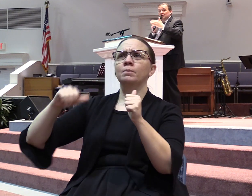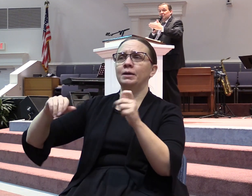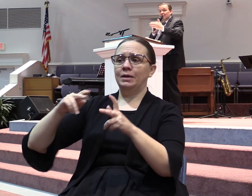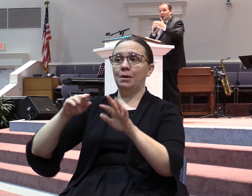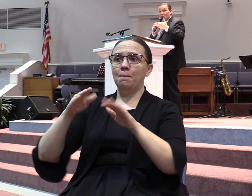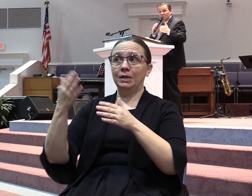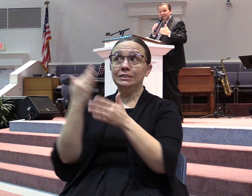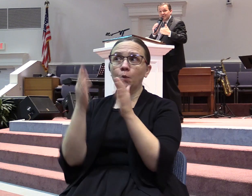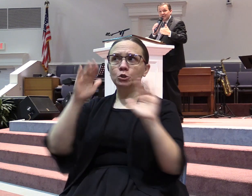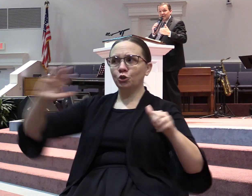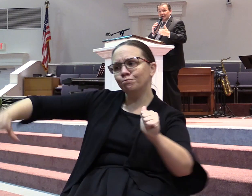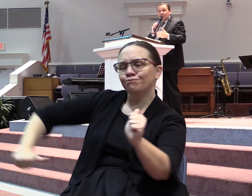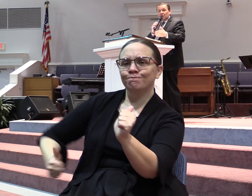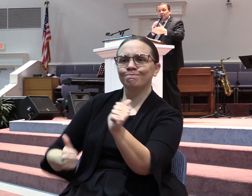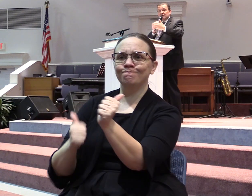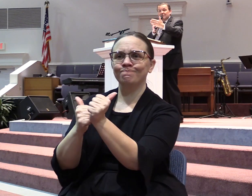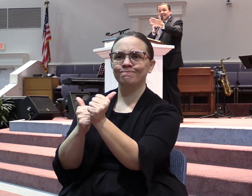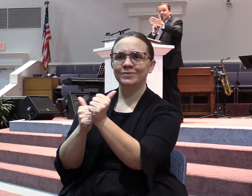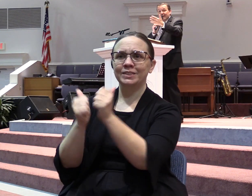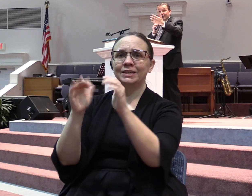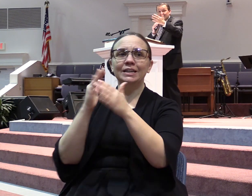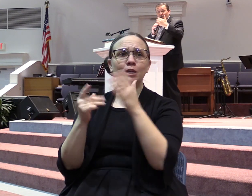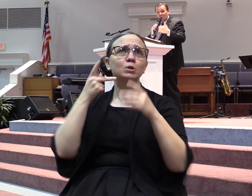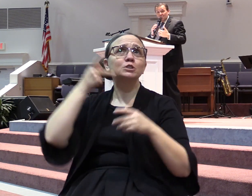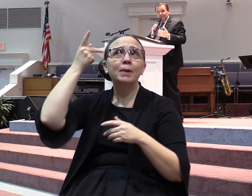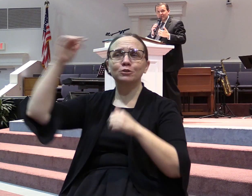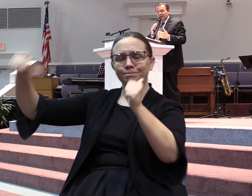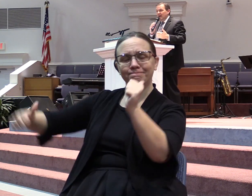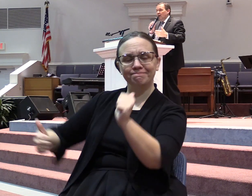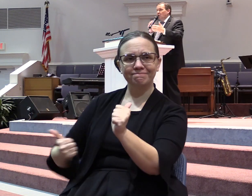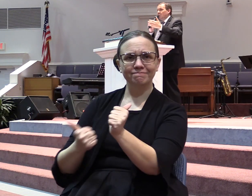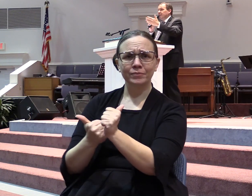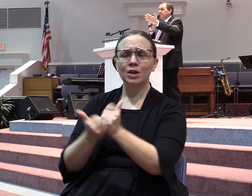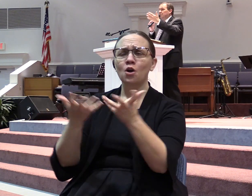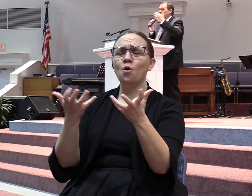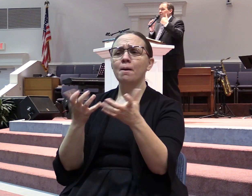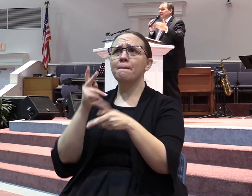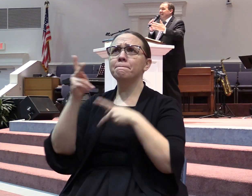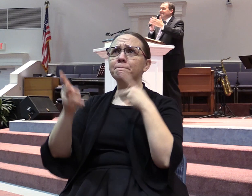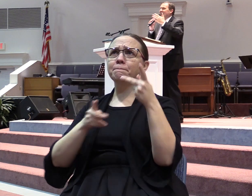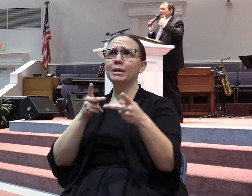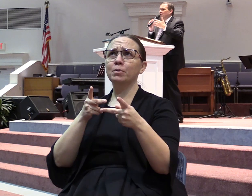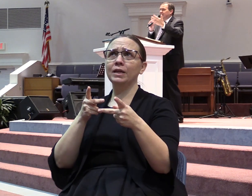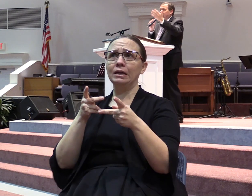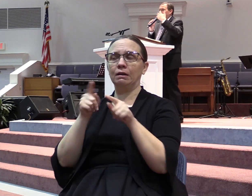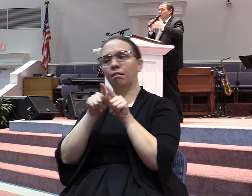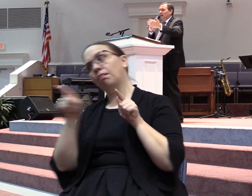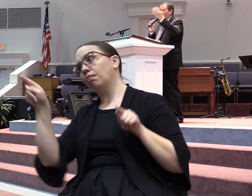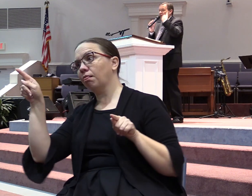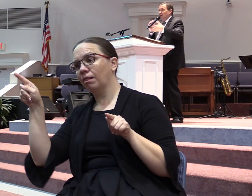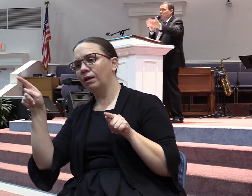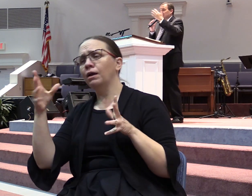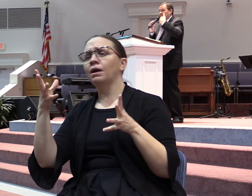somebody's children home. I want to bring somebody's parents home. I want to bring some people that got sideways